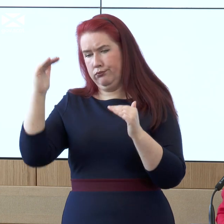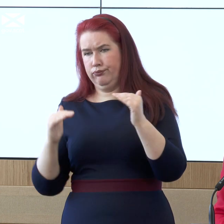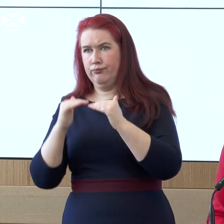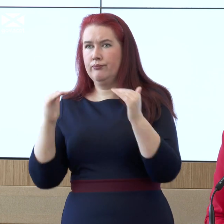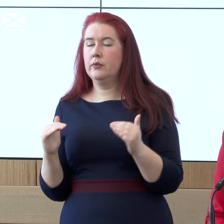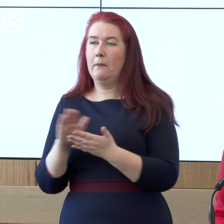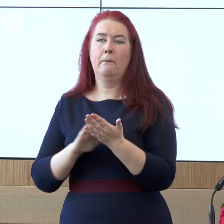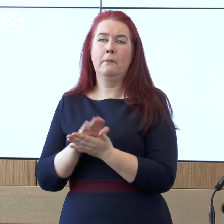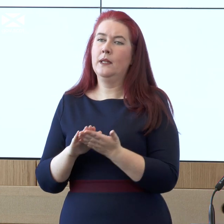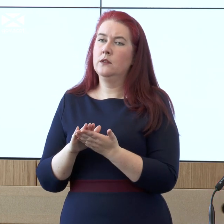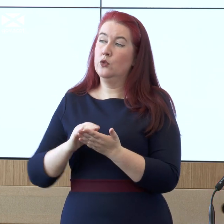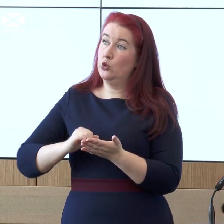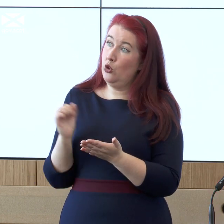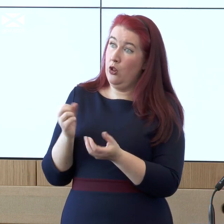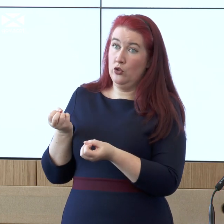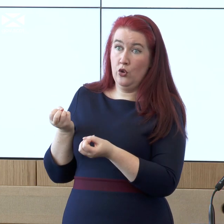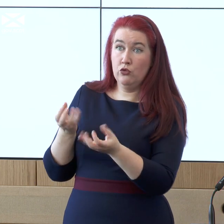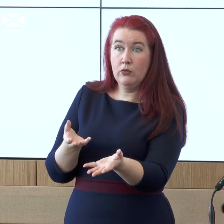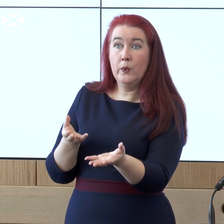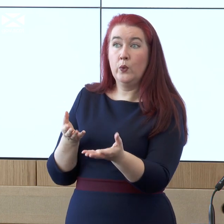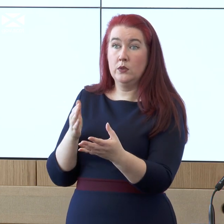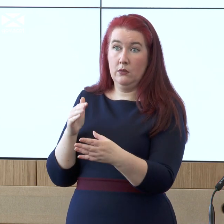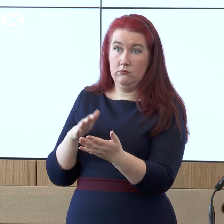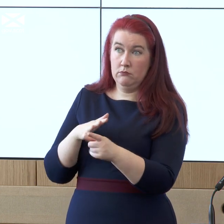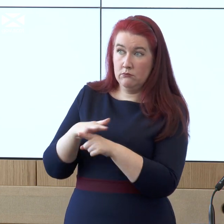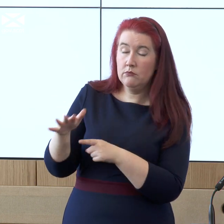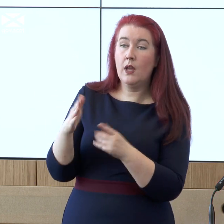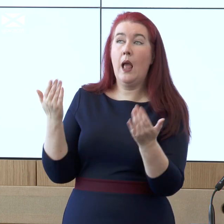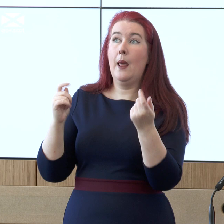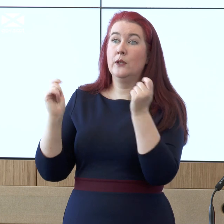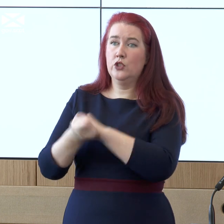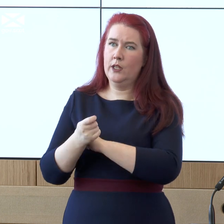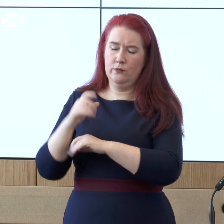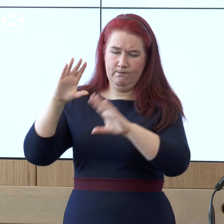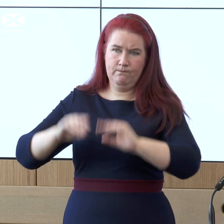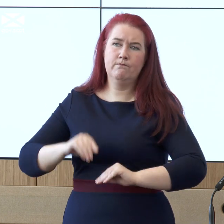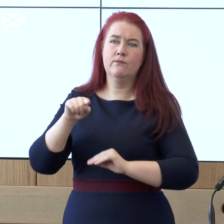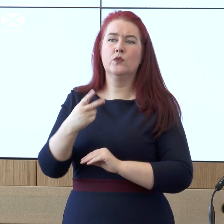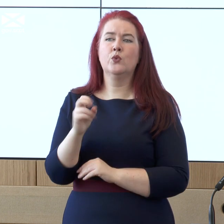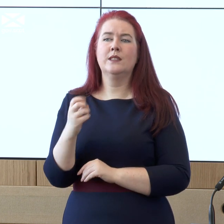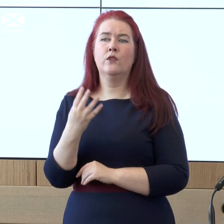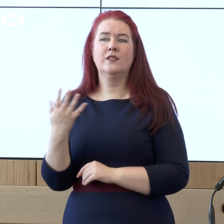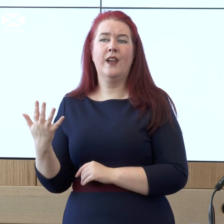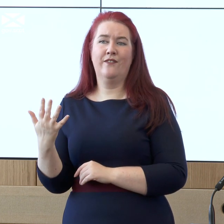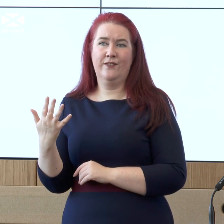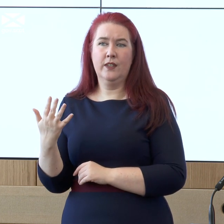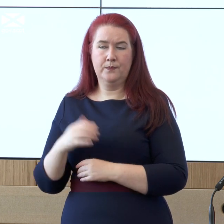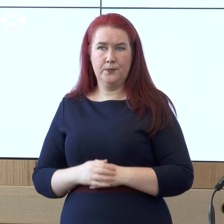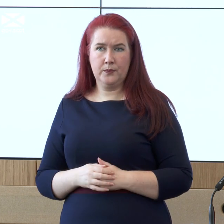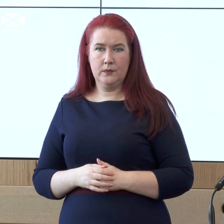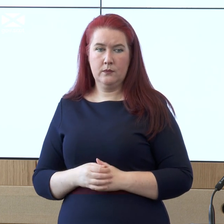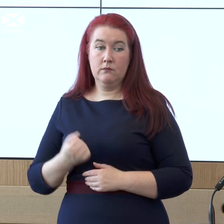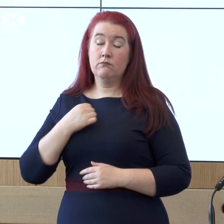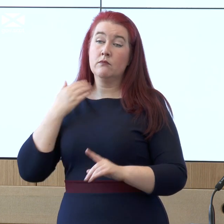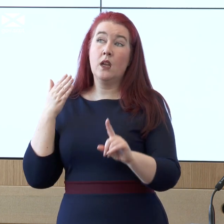end Scotland's contribution to climate change by 2045 at the latest. Our targets are not